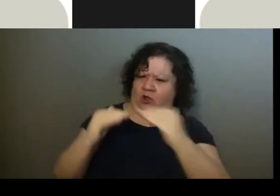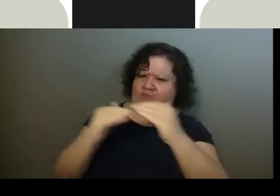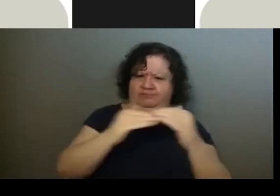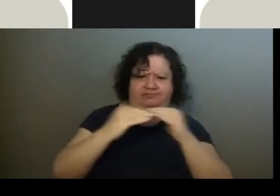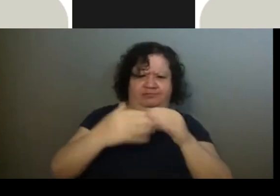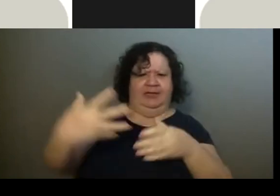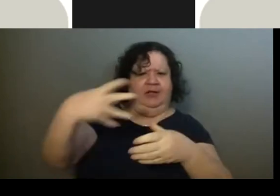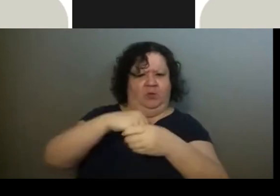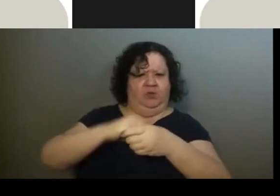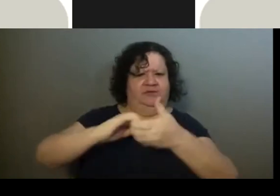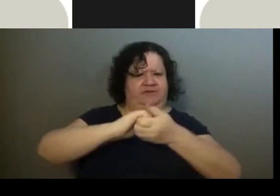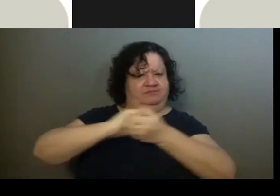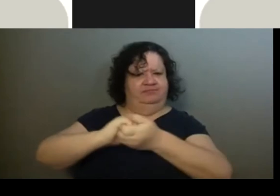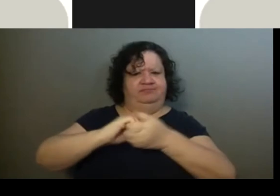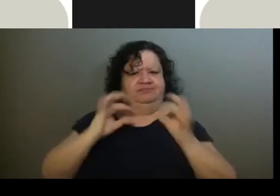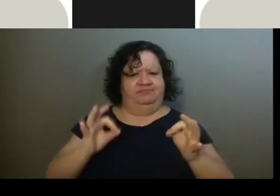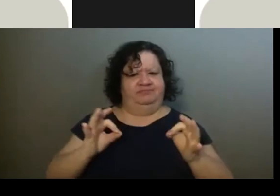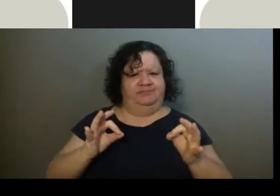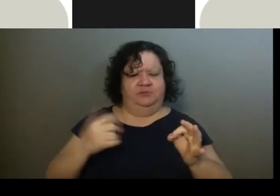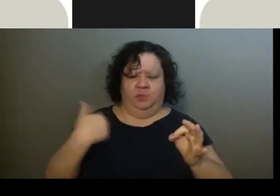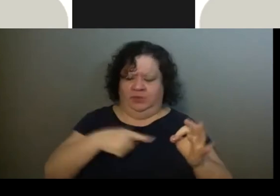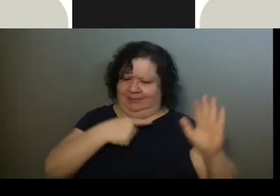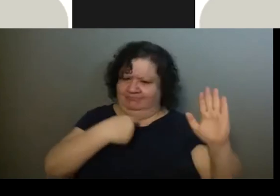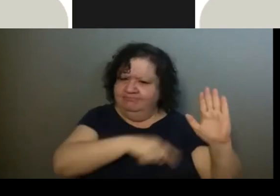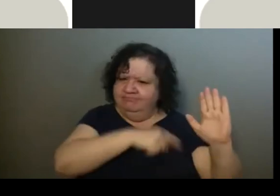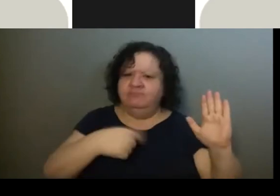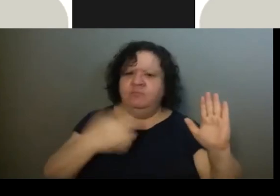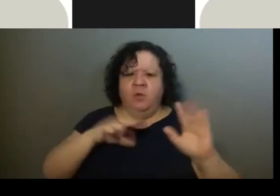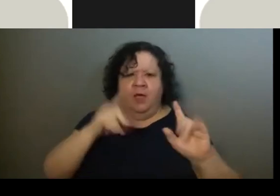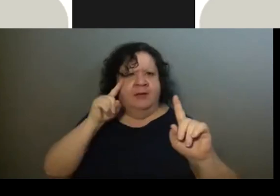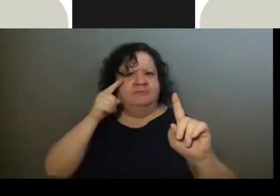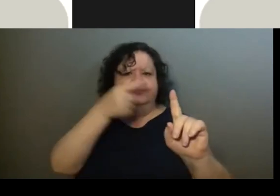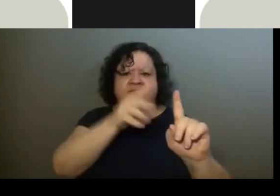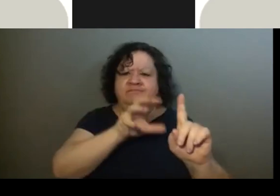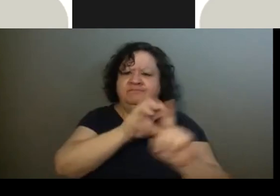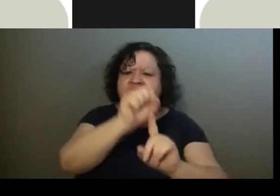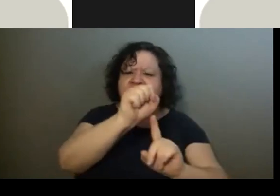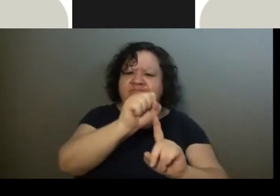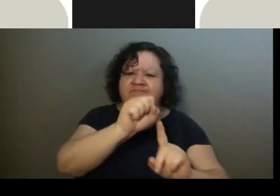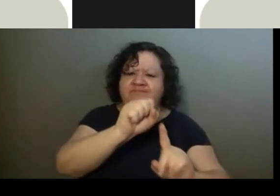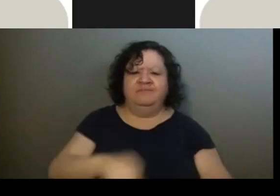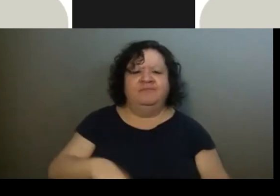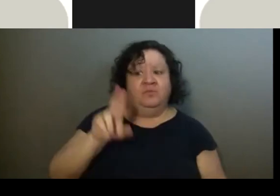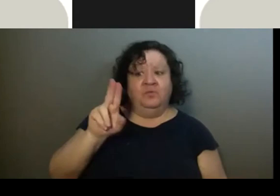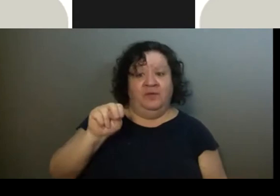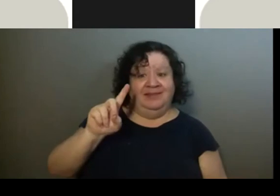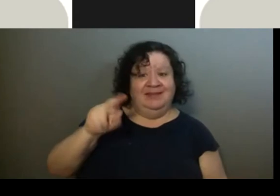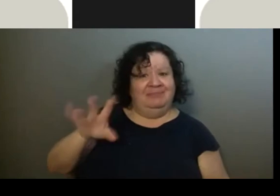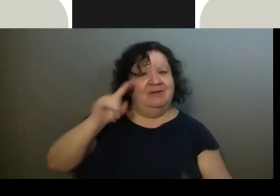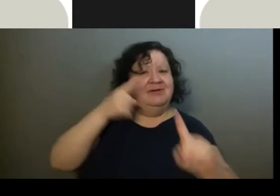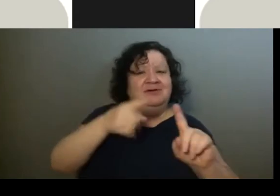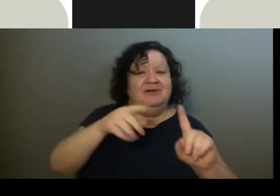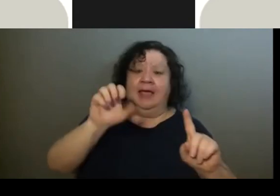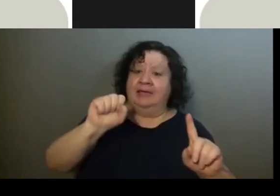in achieving the Sustainable Development Goals and in the UN Convention on the Rights of persons with disabilities. We will